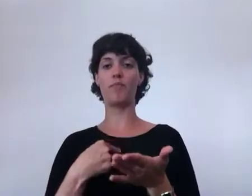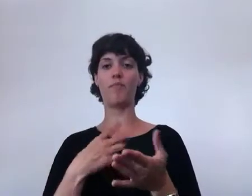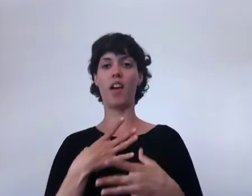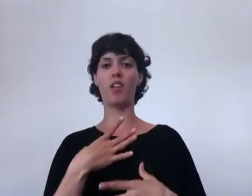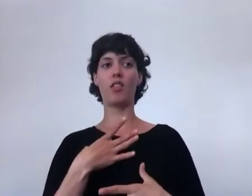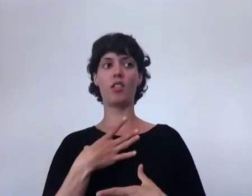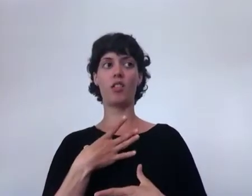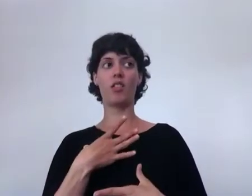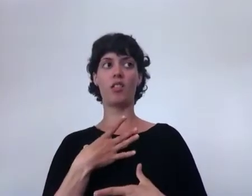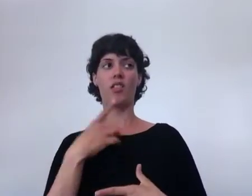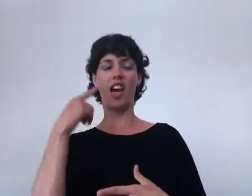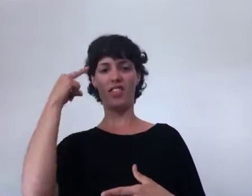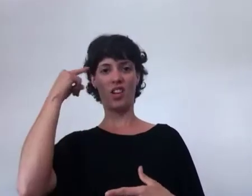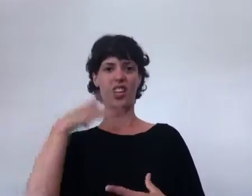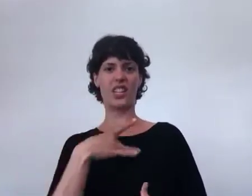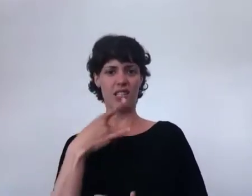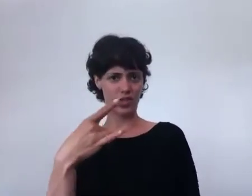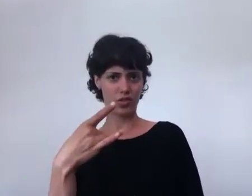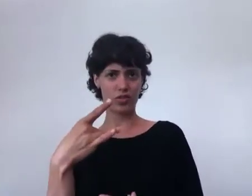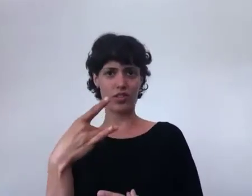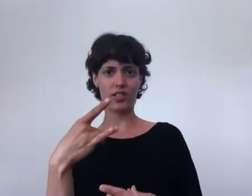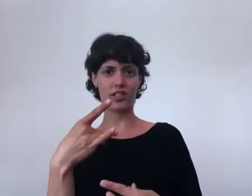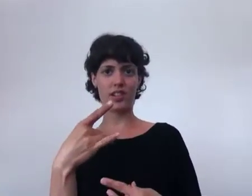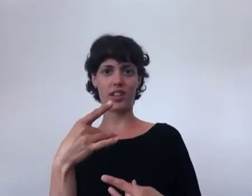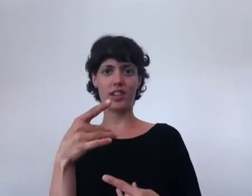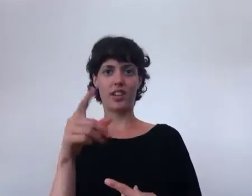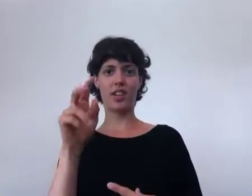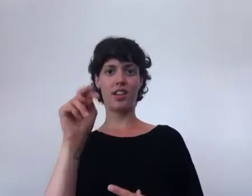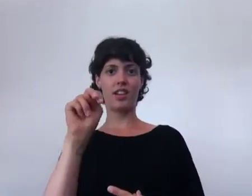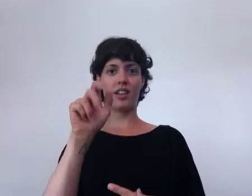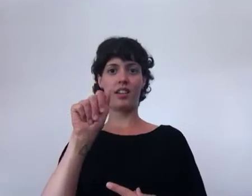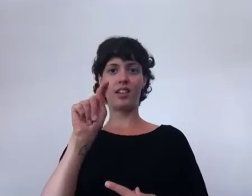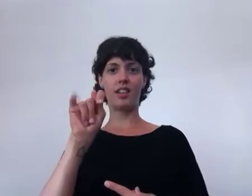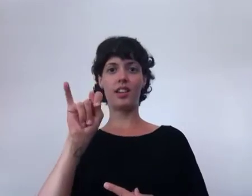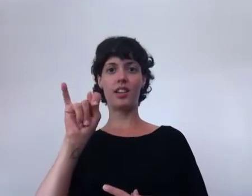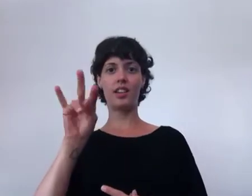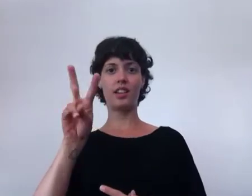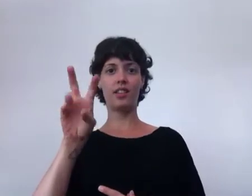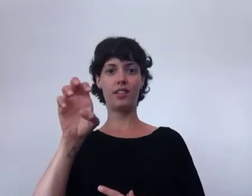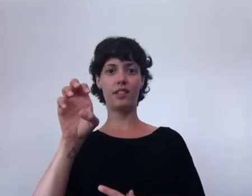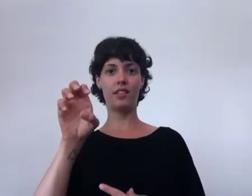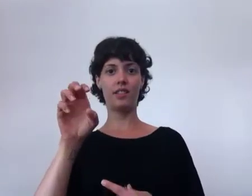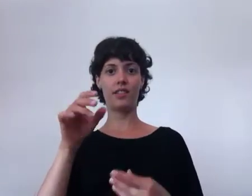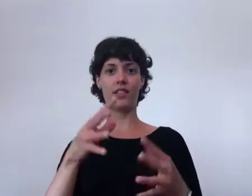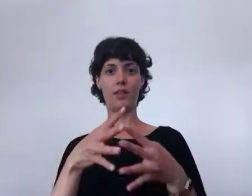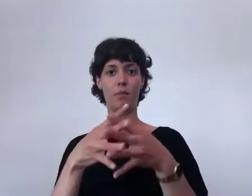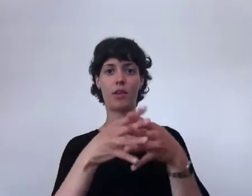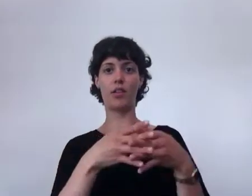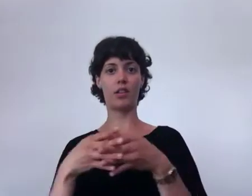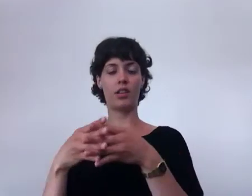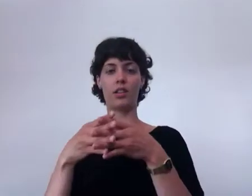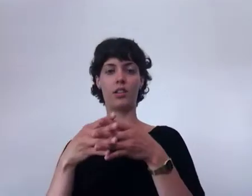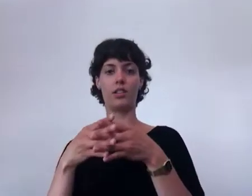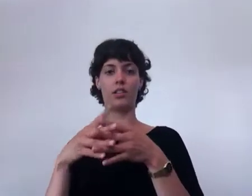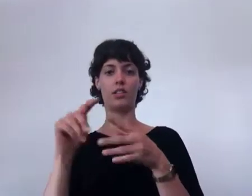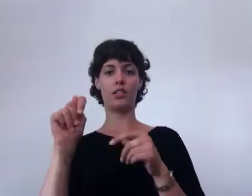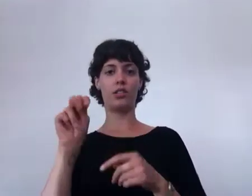came under fire during a patrol. Syria says it destroyed an Israeli vehicle that crossed the ceasefire line in the Golan Heights overnight.